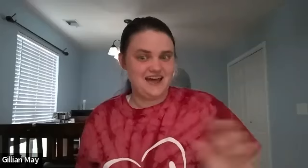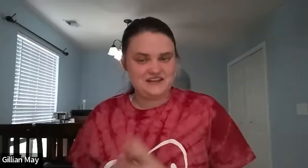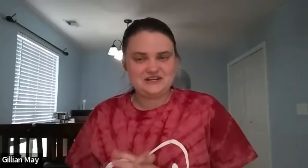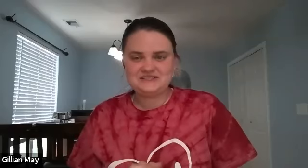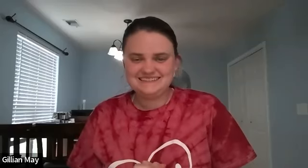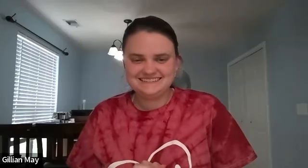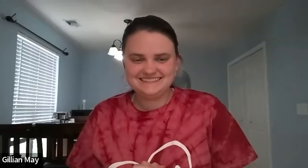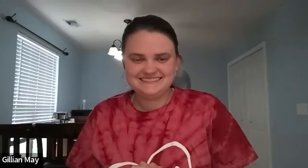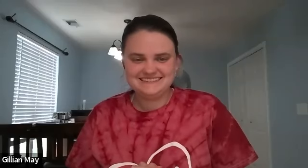Tiger.